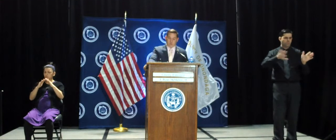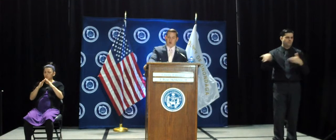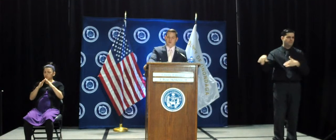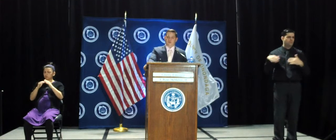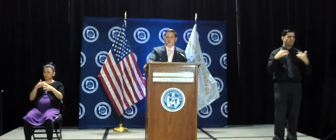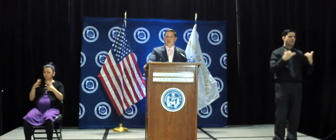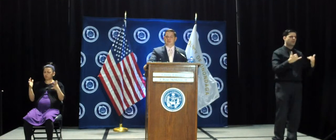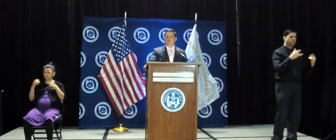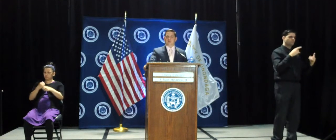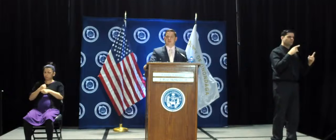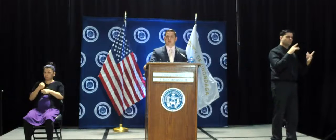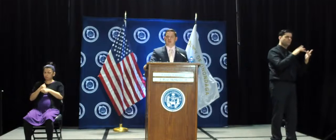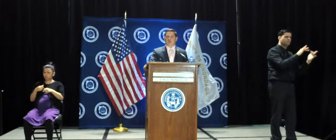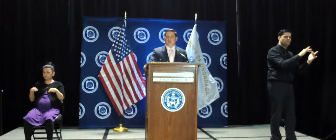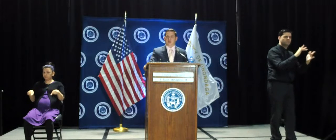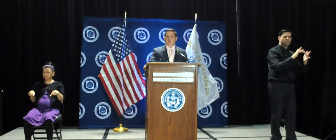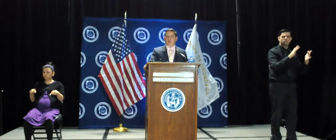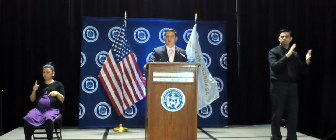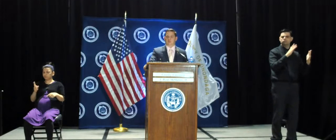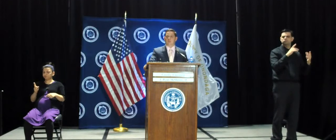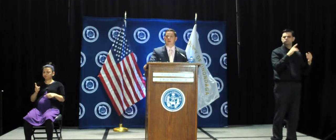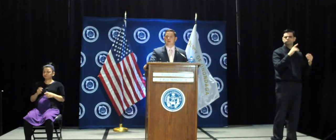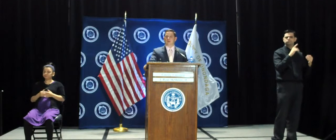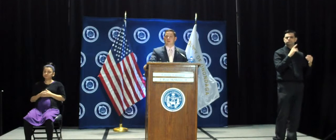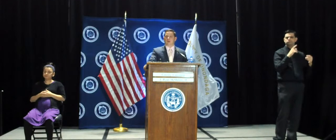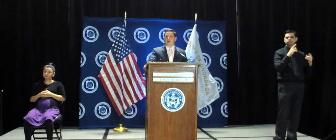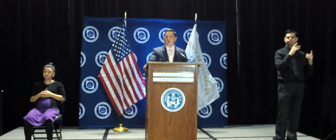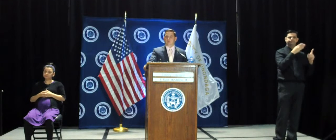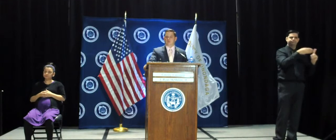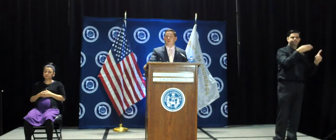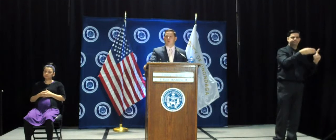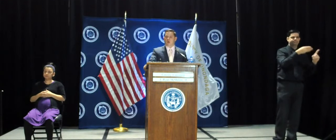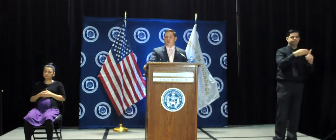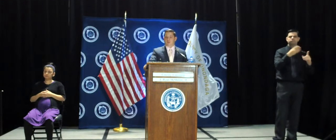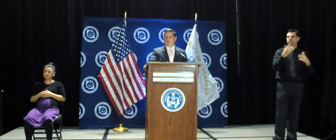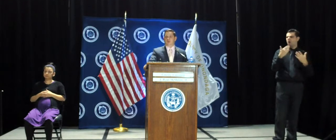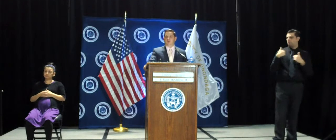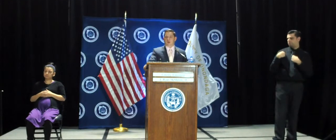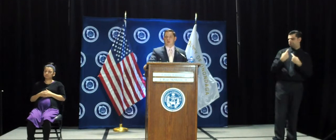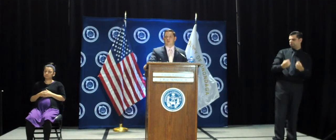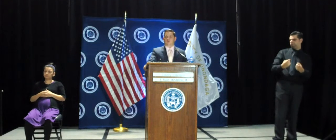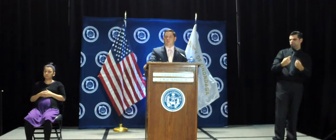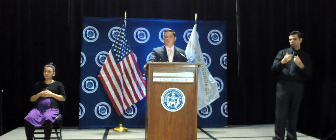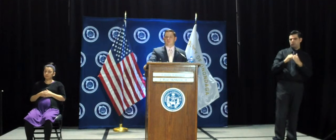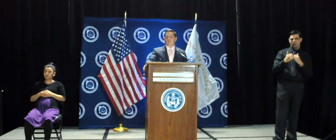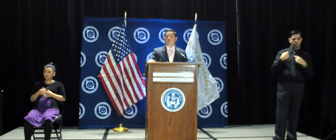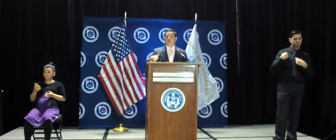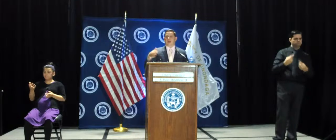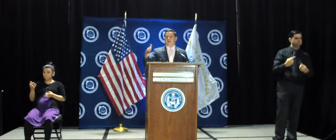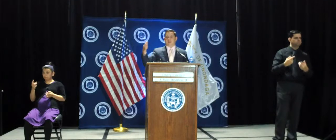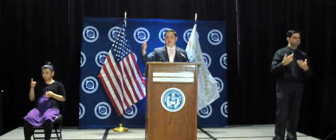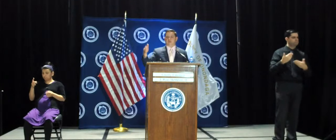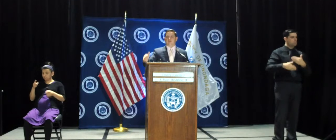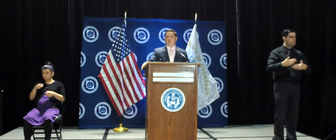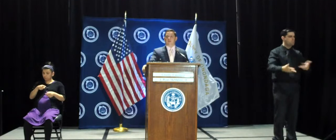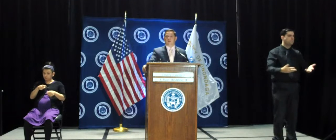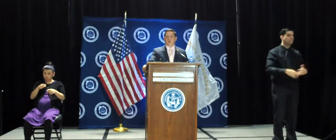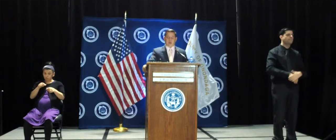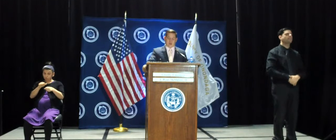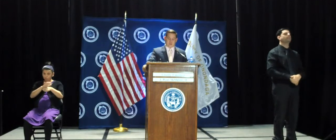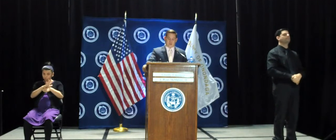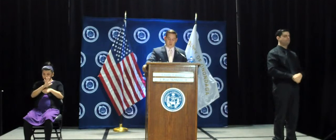there's 2 parts of it. It's case investigation, then it's making the phone calls of the contacts